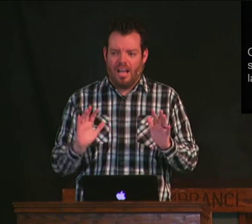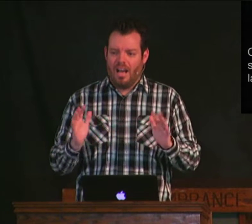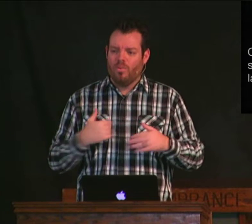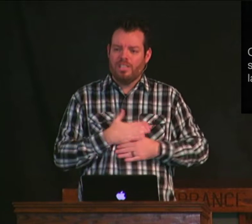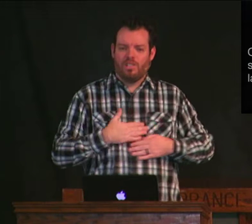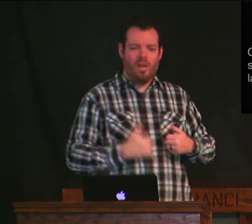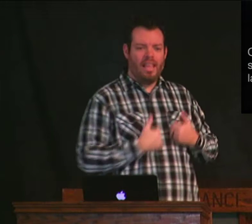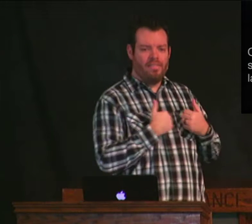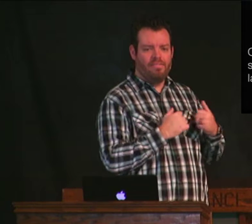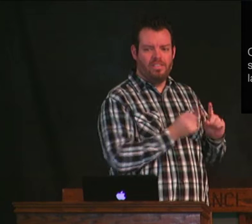I want to enjoy life first.